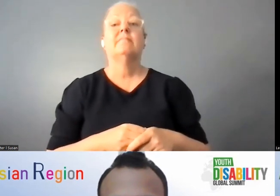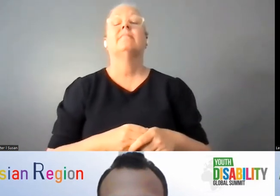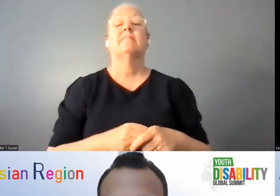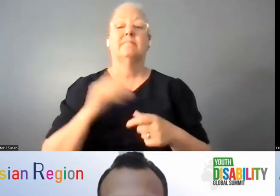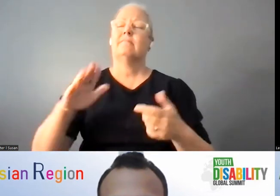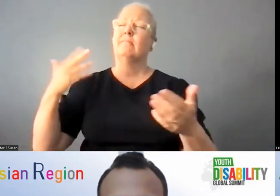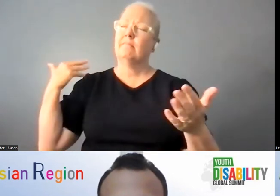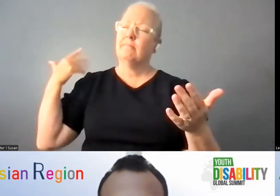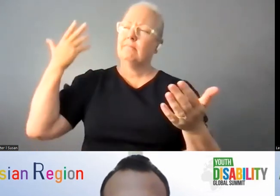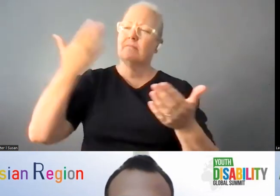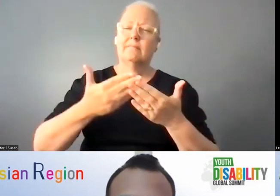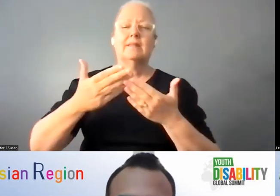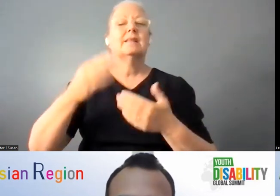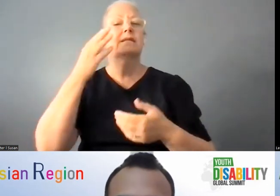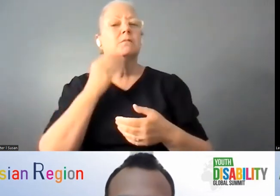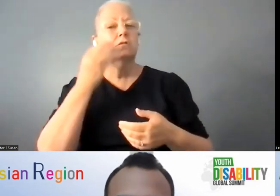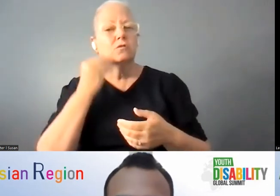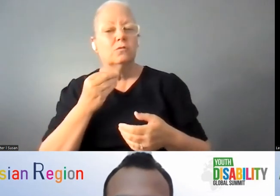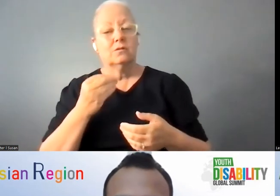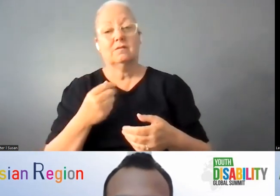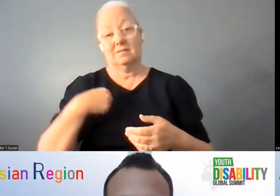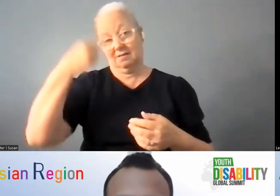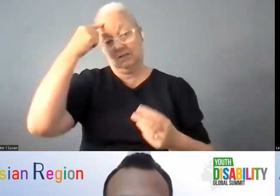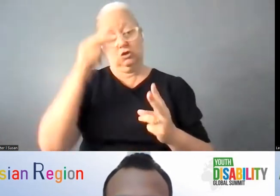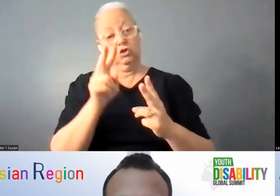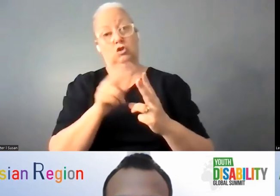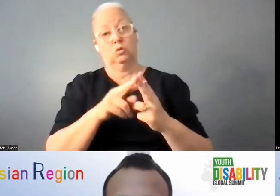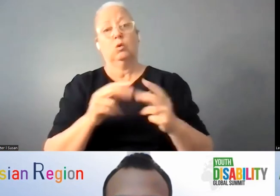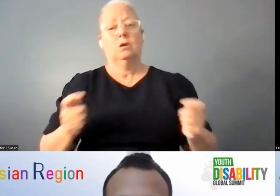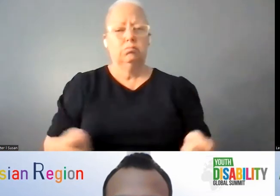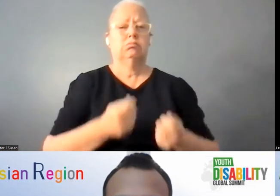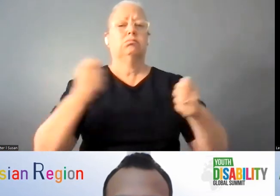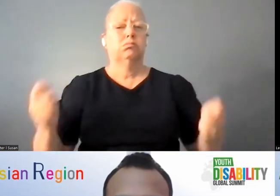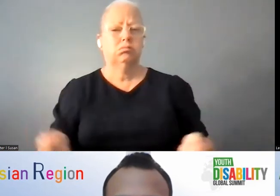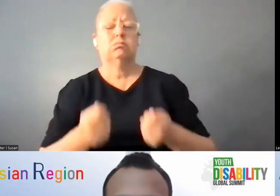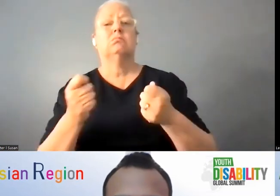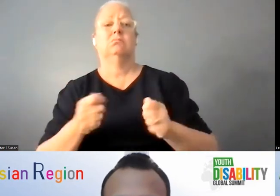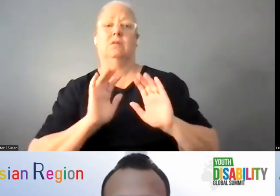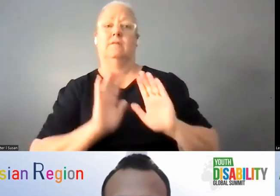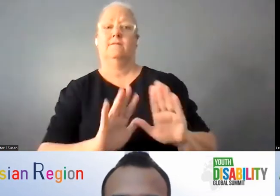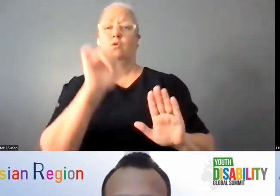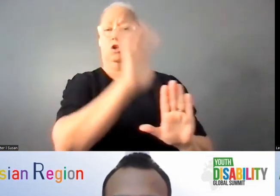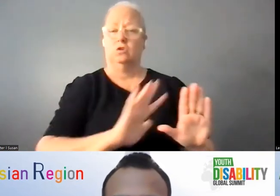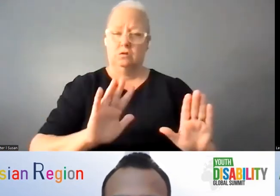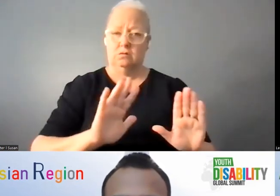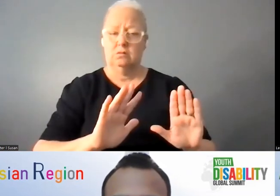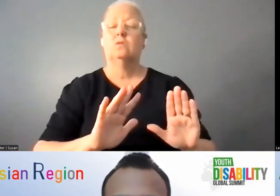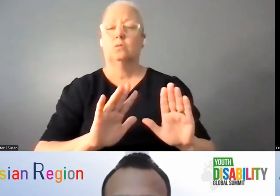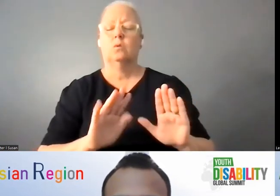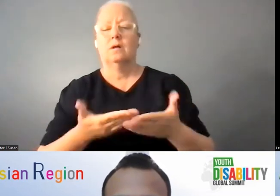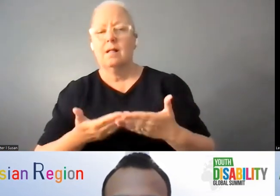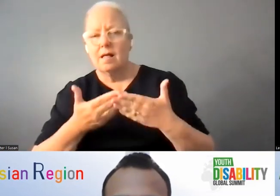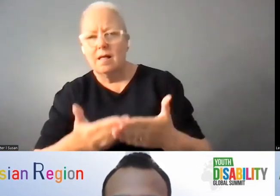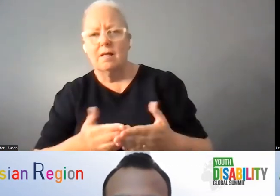think we recommend two actions across Asia to progress towards assisted independent living